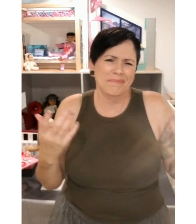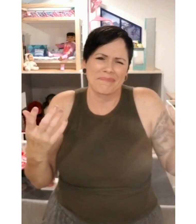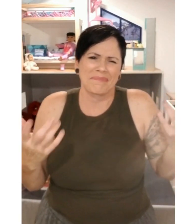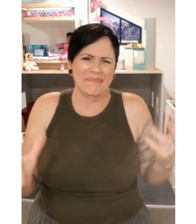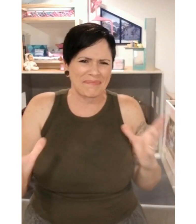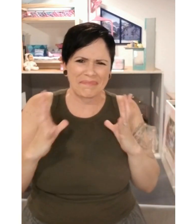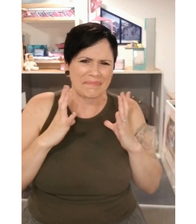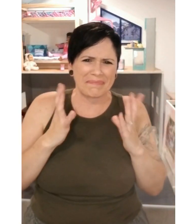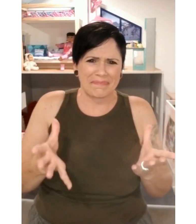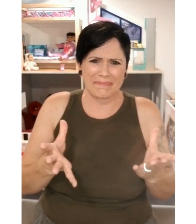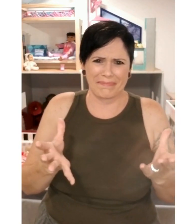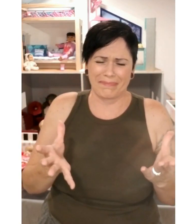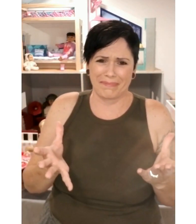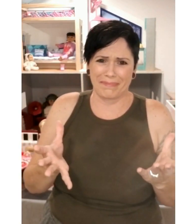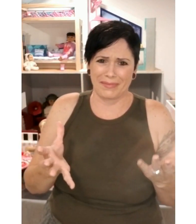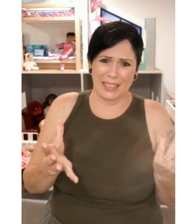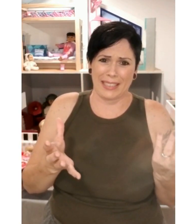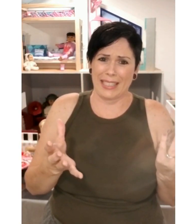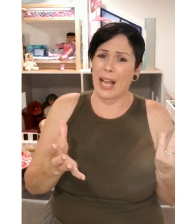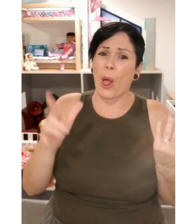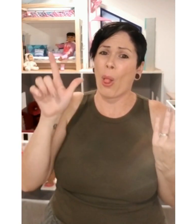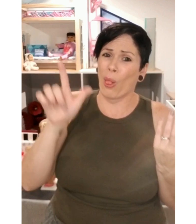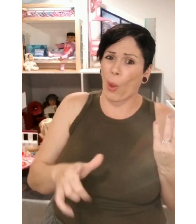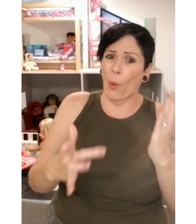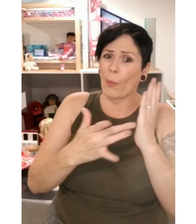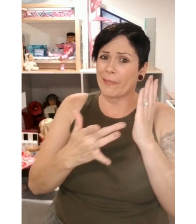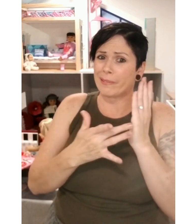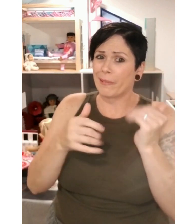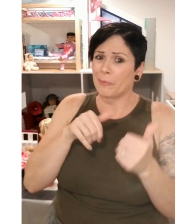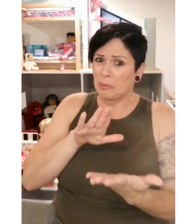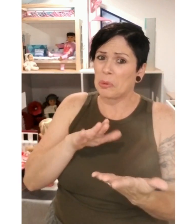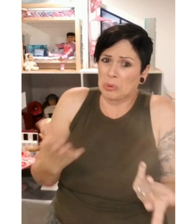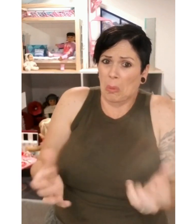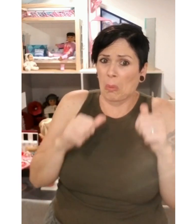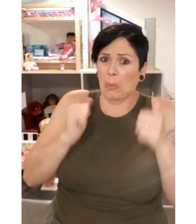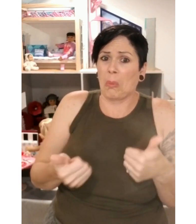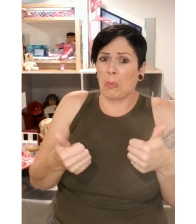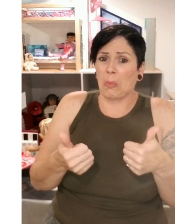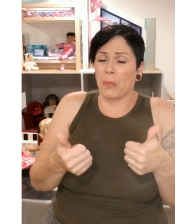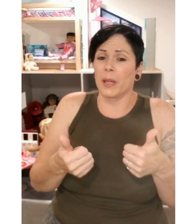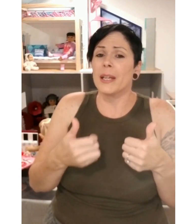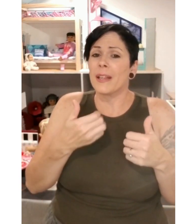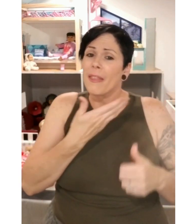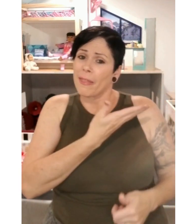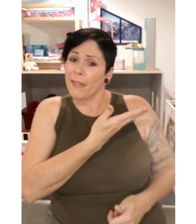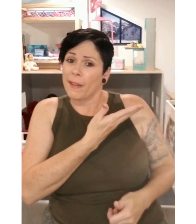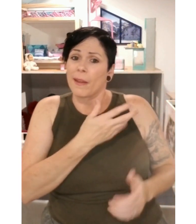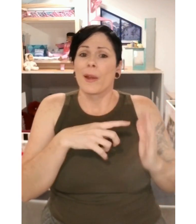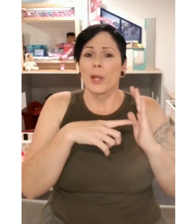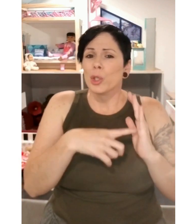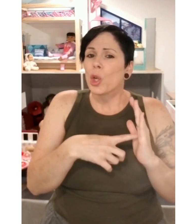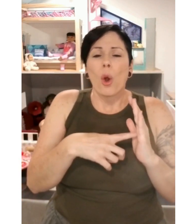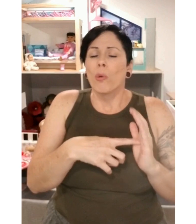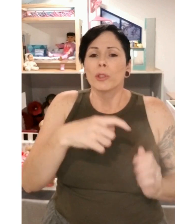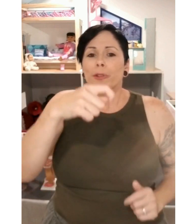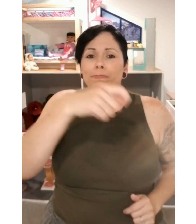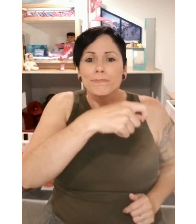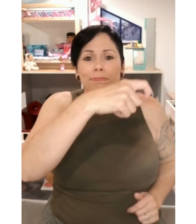think it turned out pretty darn well. They're just stuck in at this point, and I wanted to give them some